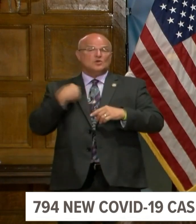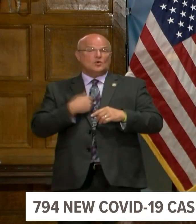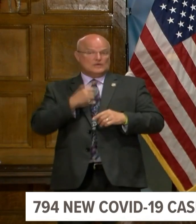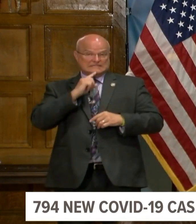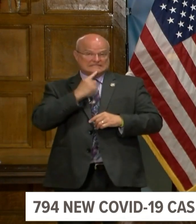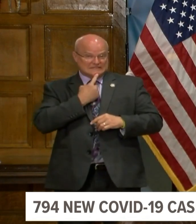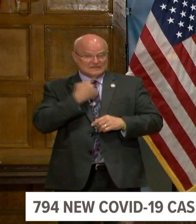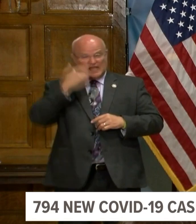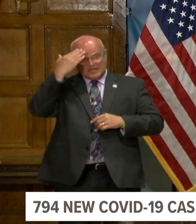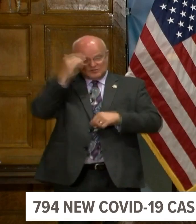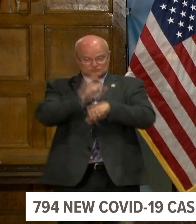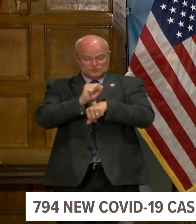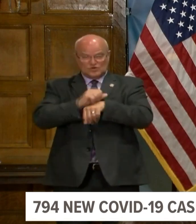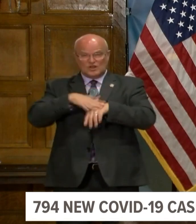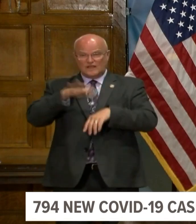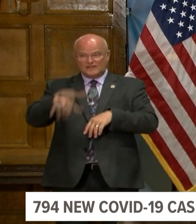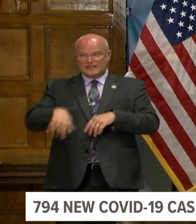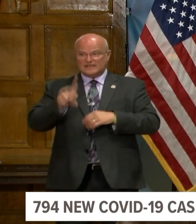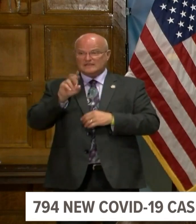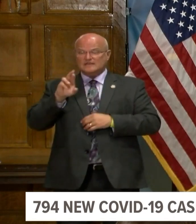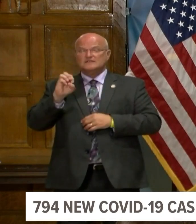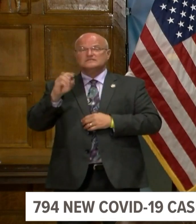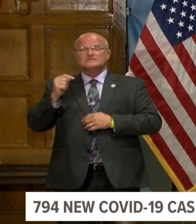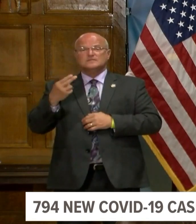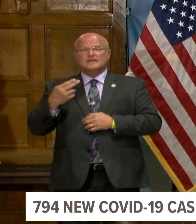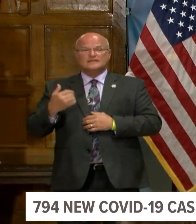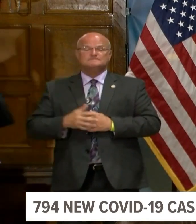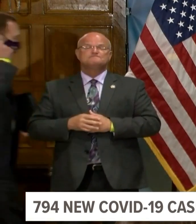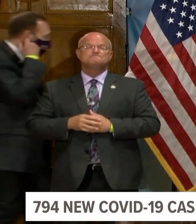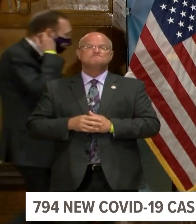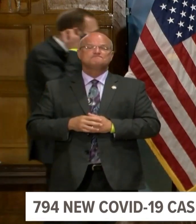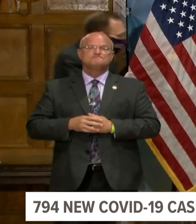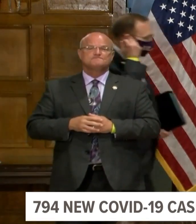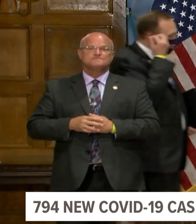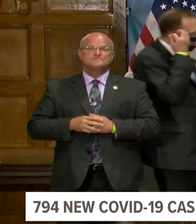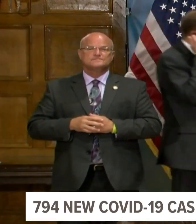seriously, and I know we'll be working on that. Dr. Smith?